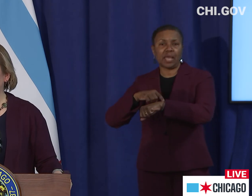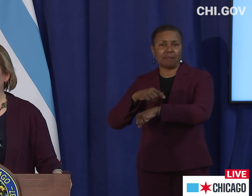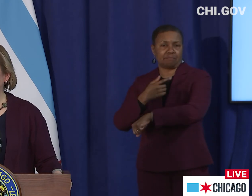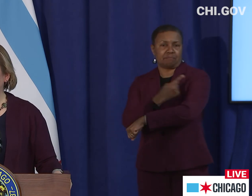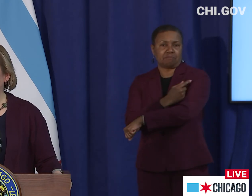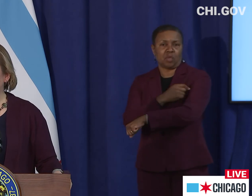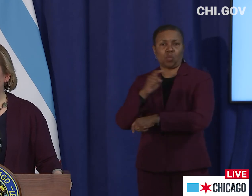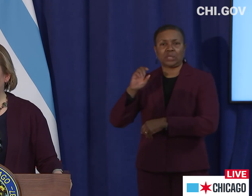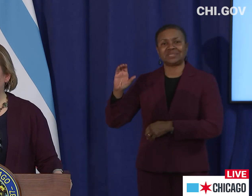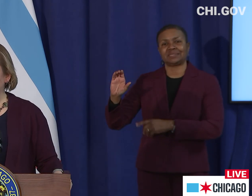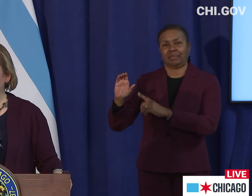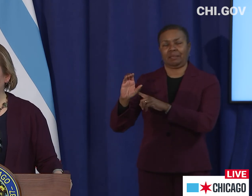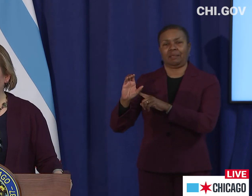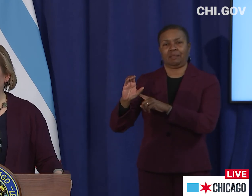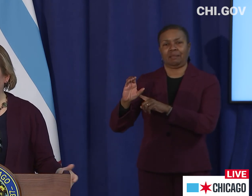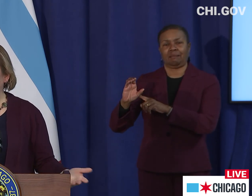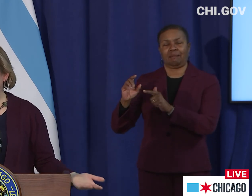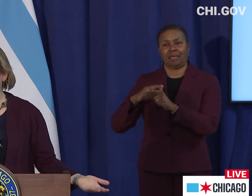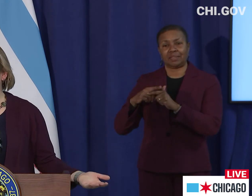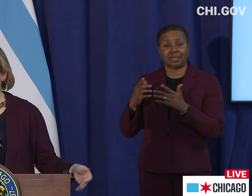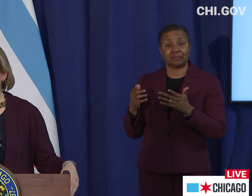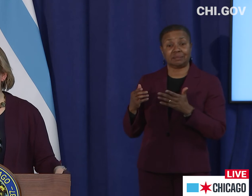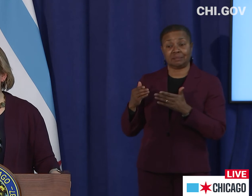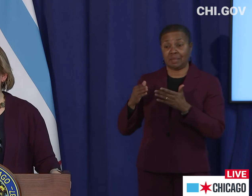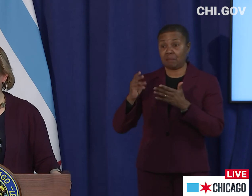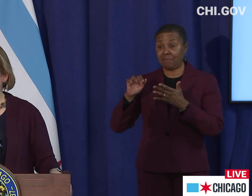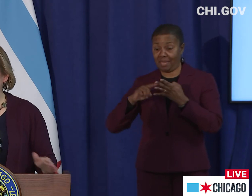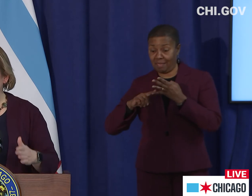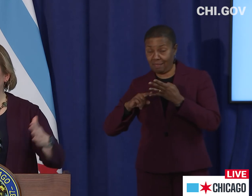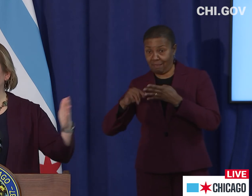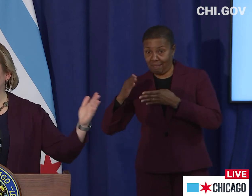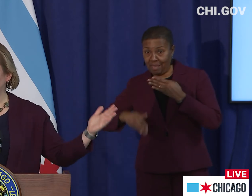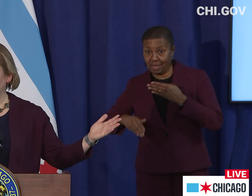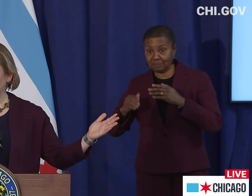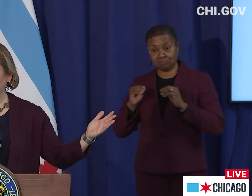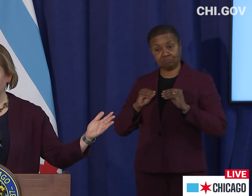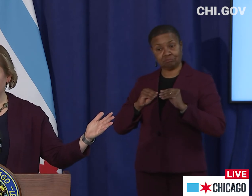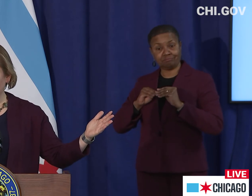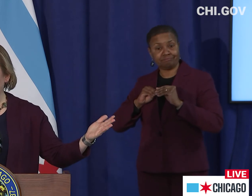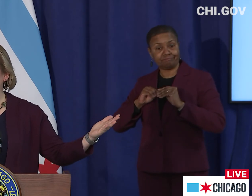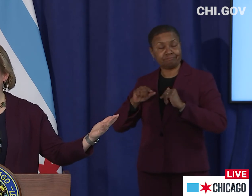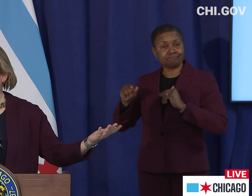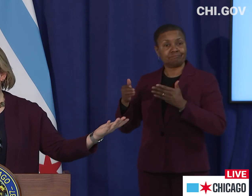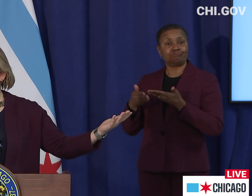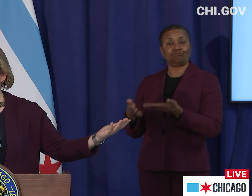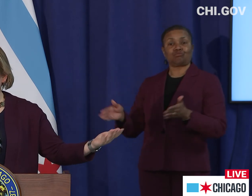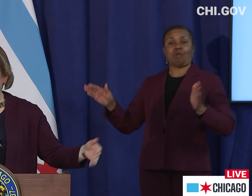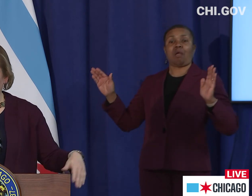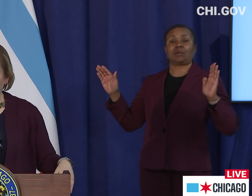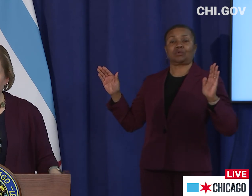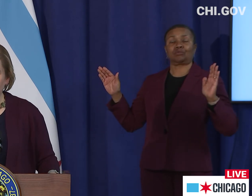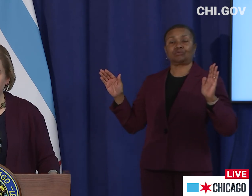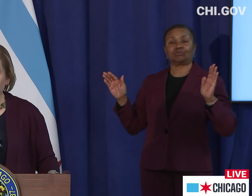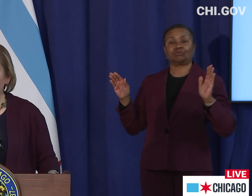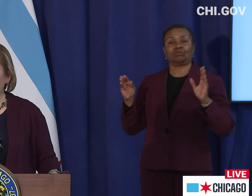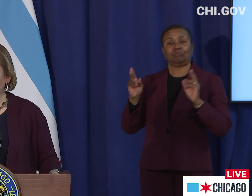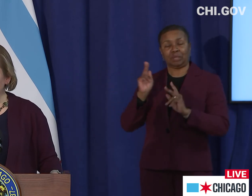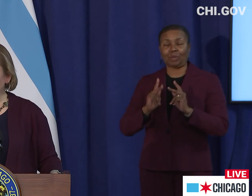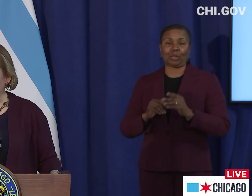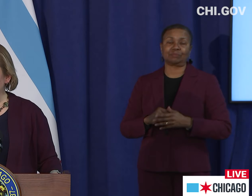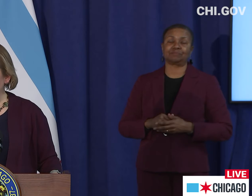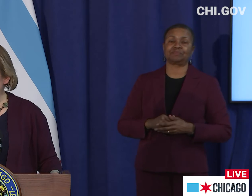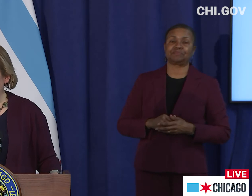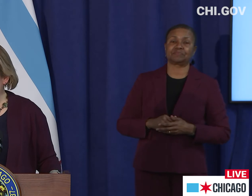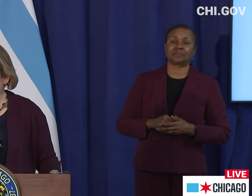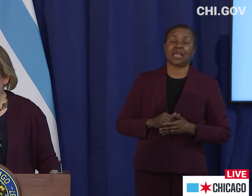vaccinating in 1C, and then really the end of May be when we move into the broader, general population. All